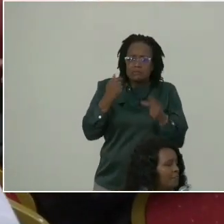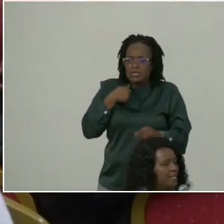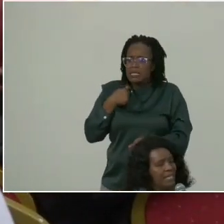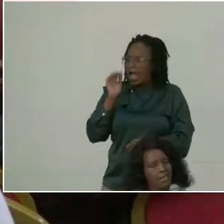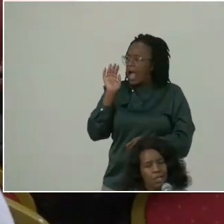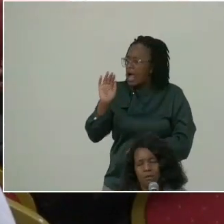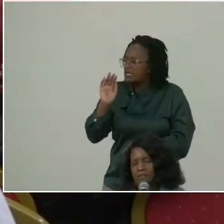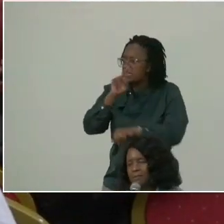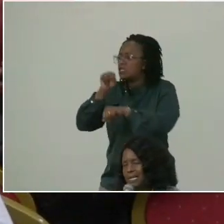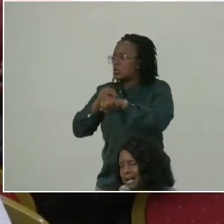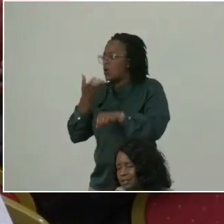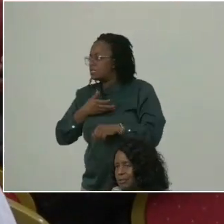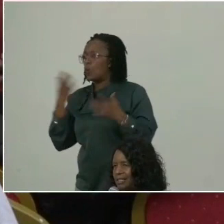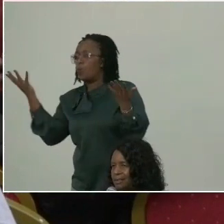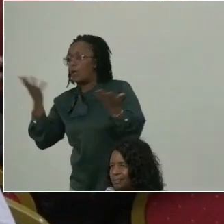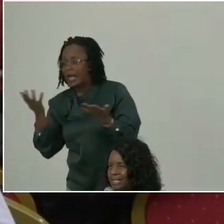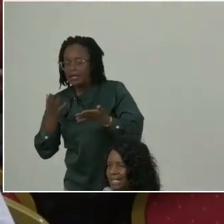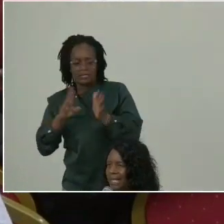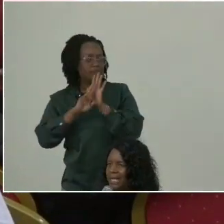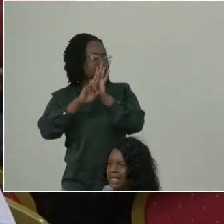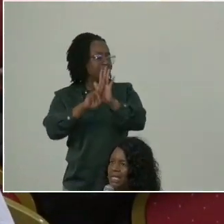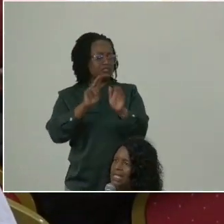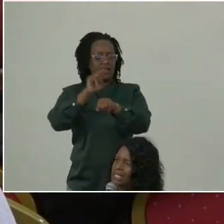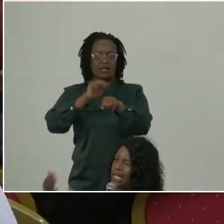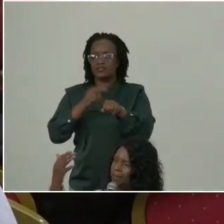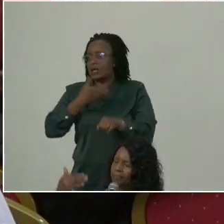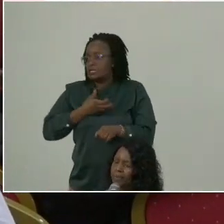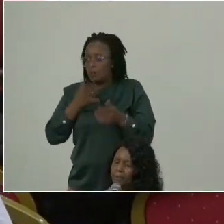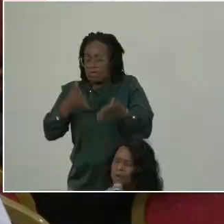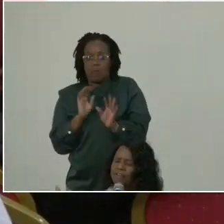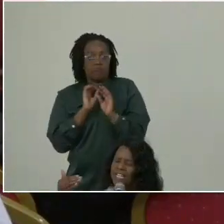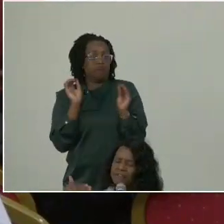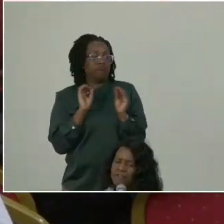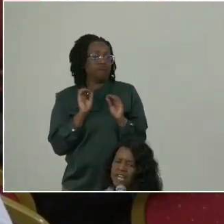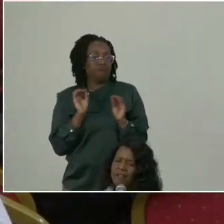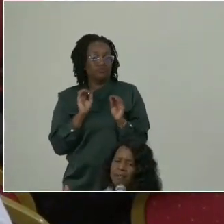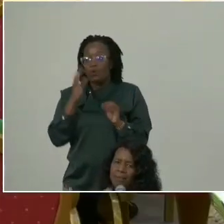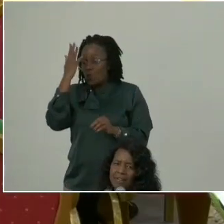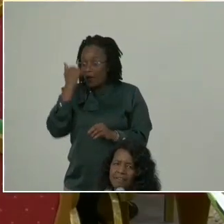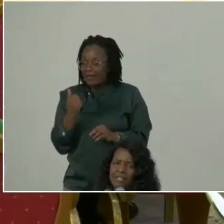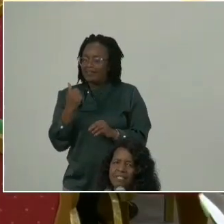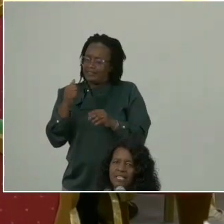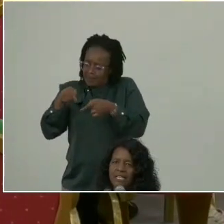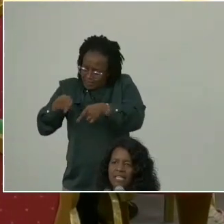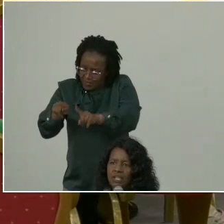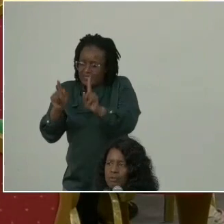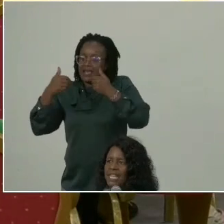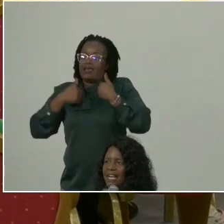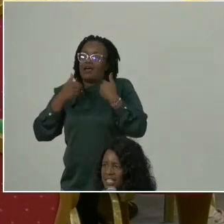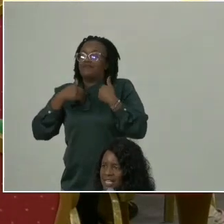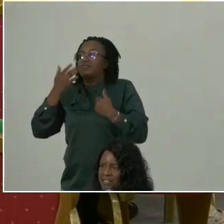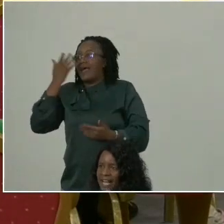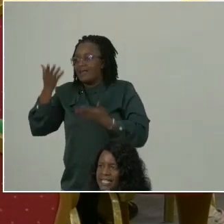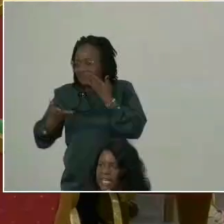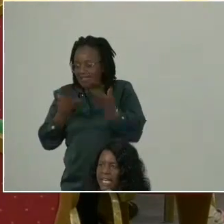have representation from the council in this meeting? It provides for very many benefits, including the